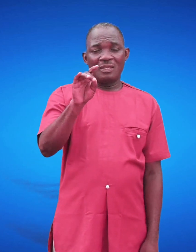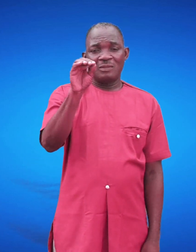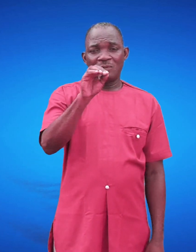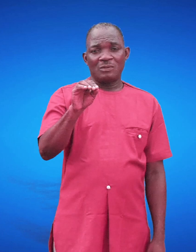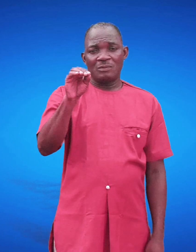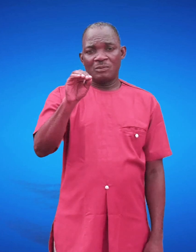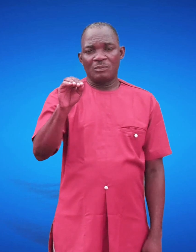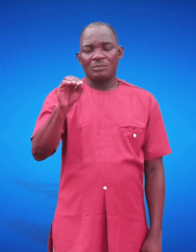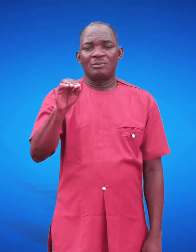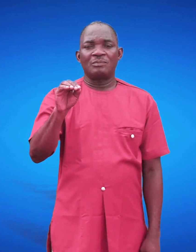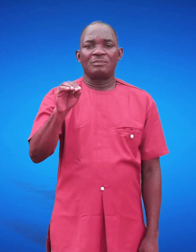800